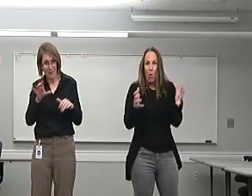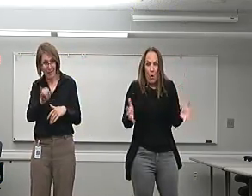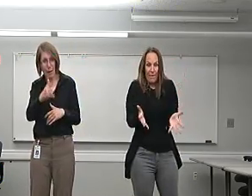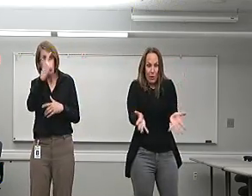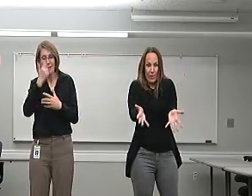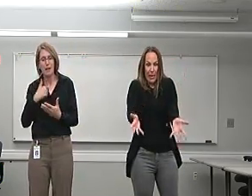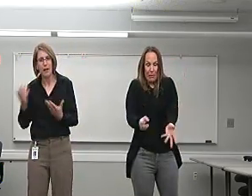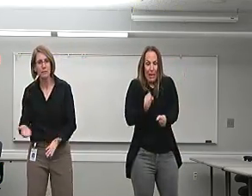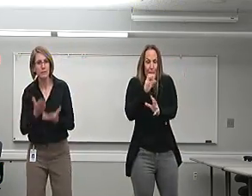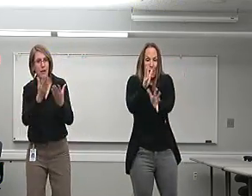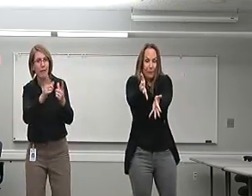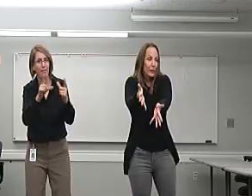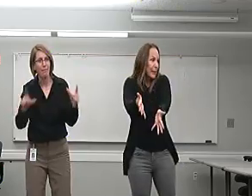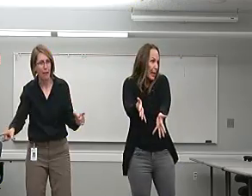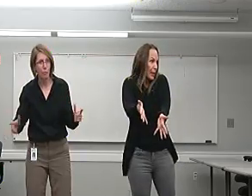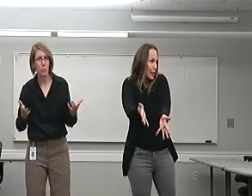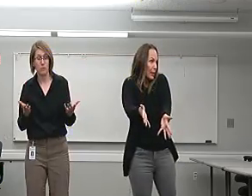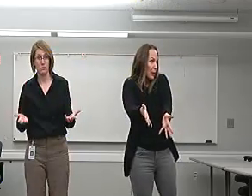came out for Leah,